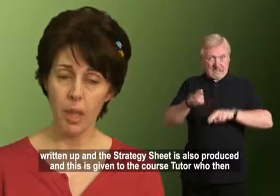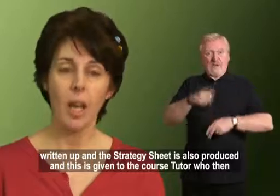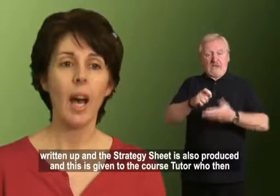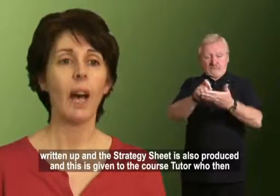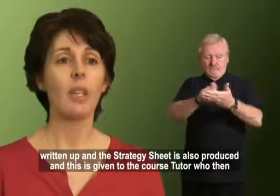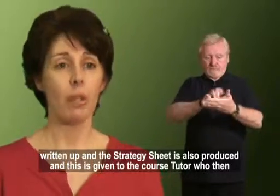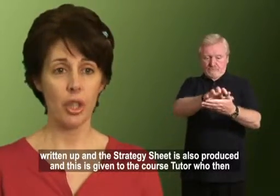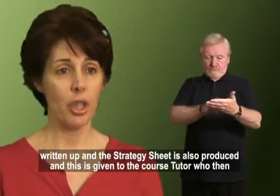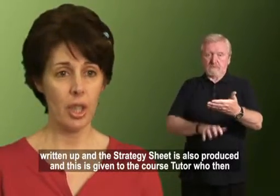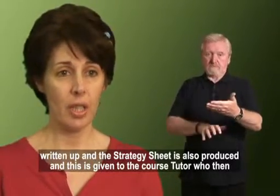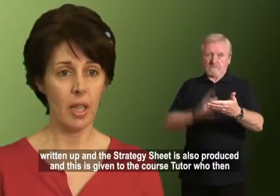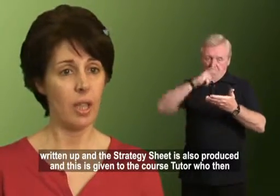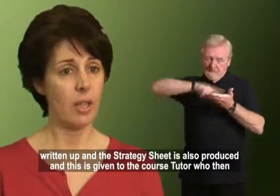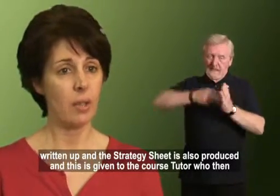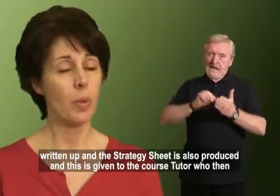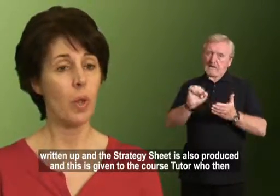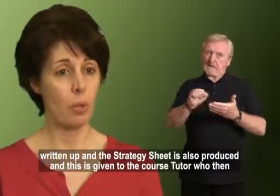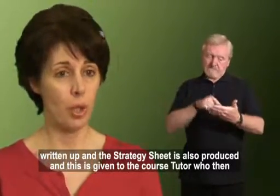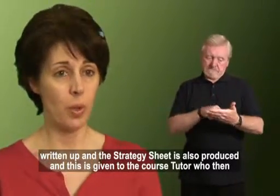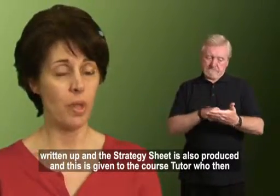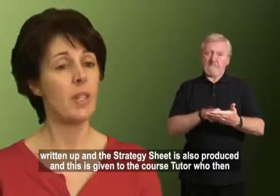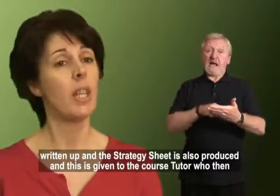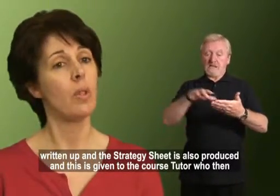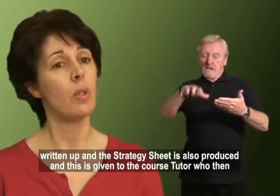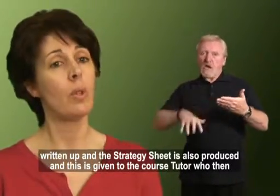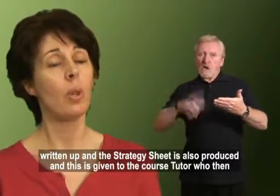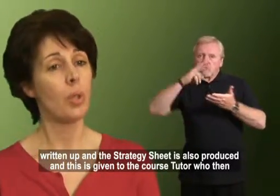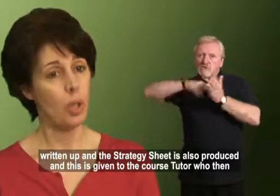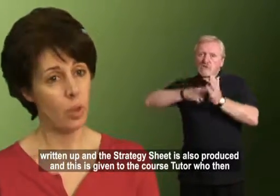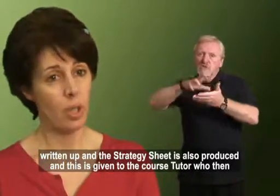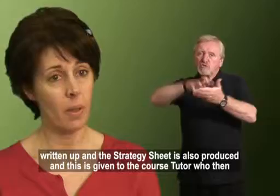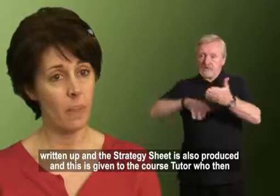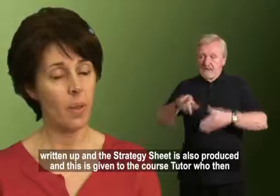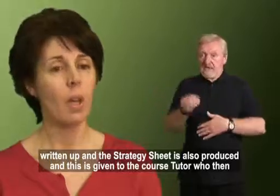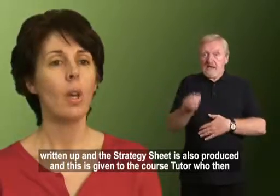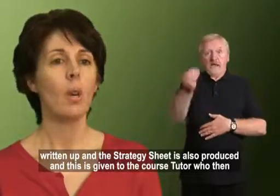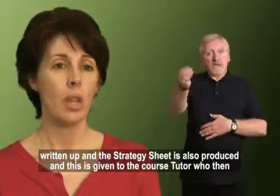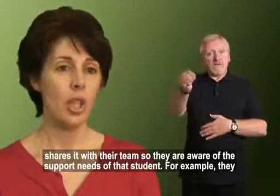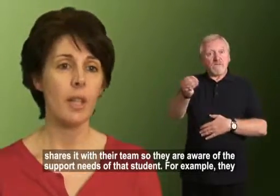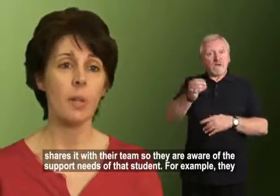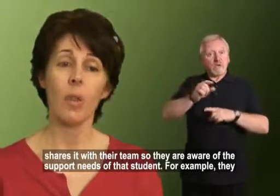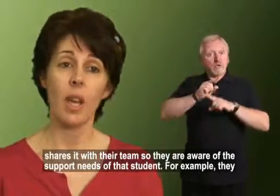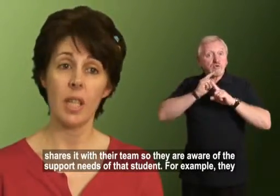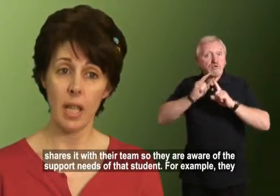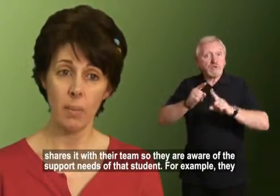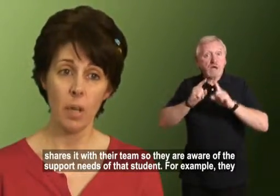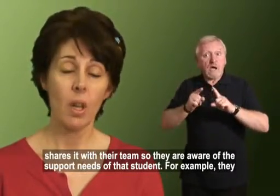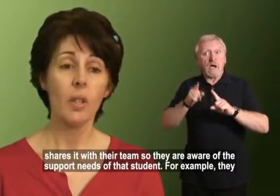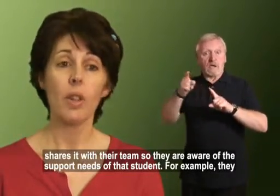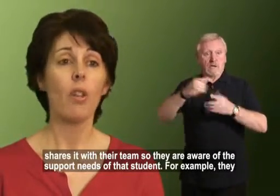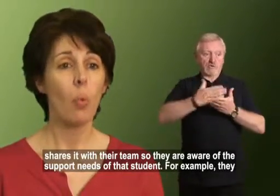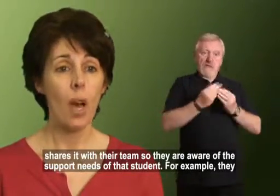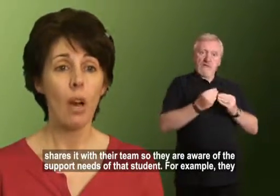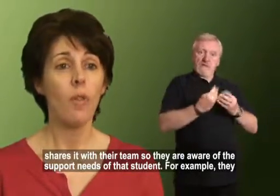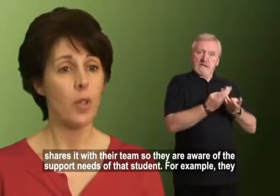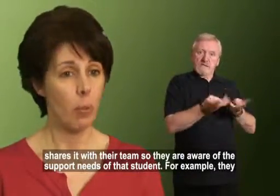up, and a strategy sheet is also produced, and this is given to the course tutor, who then shares it with their team,